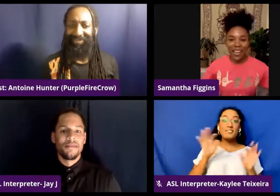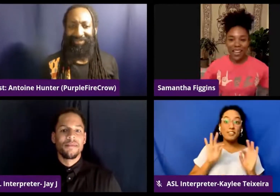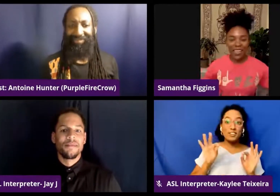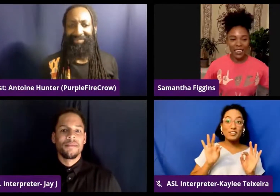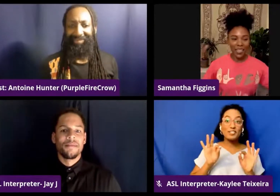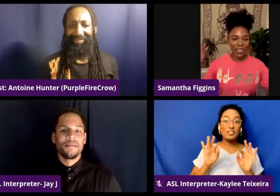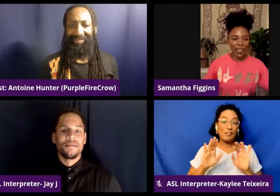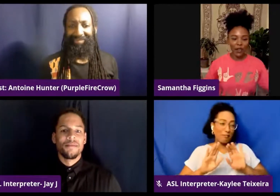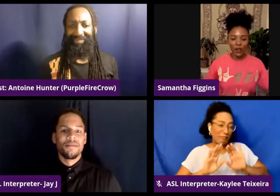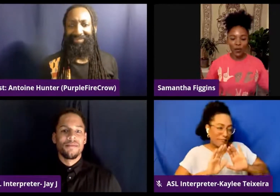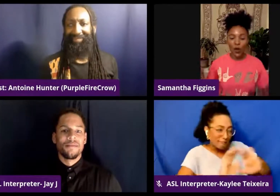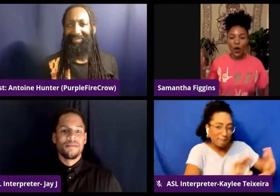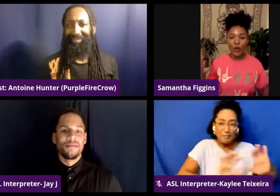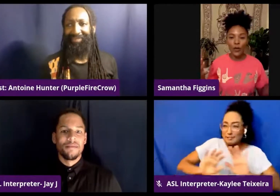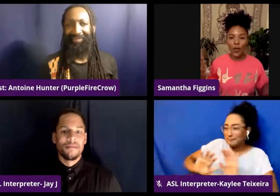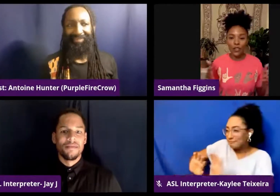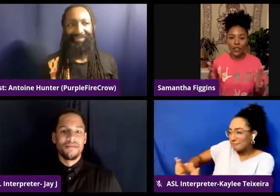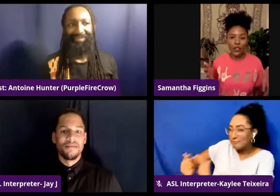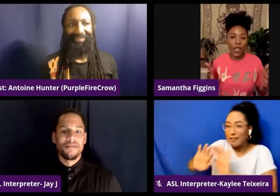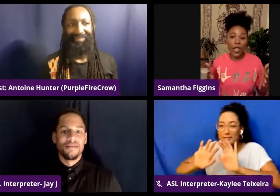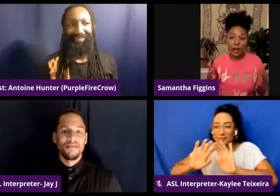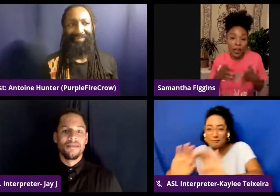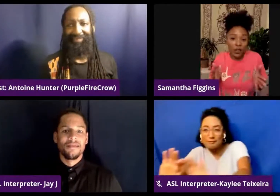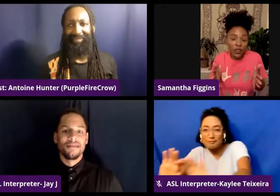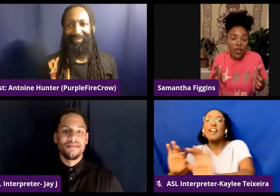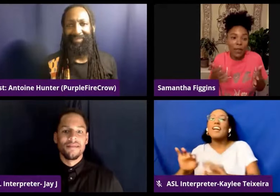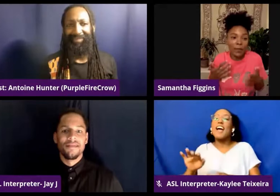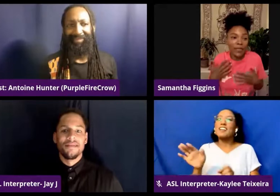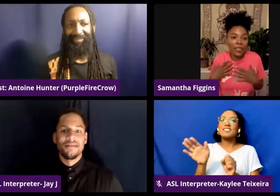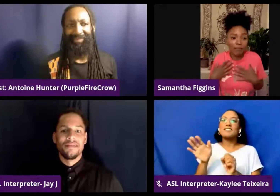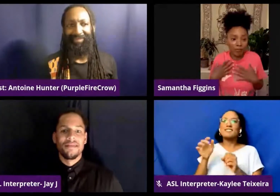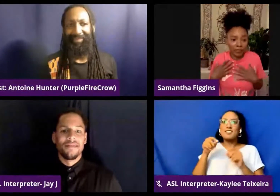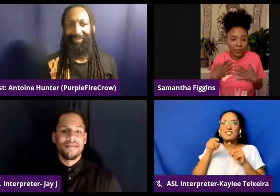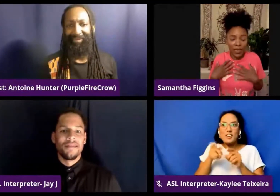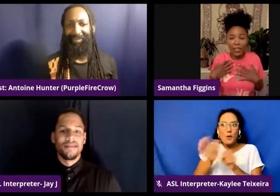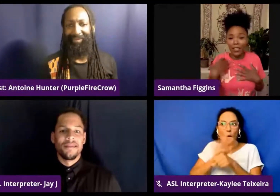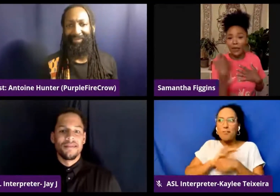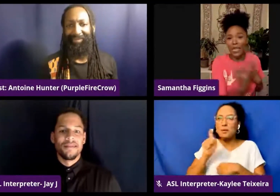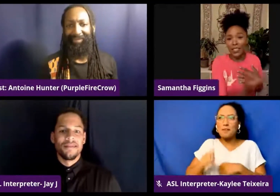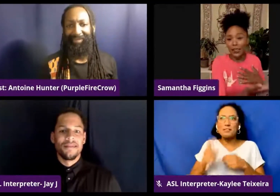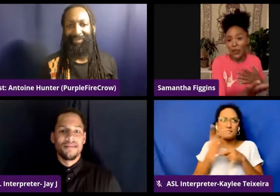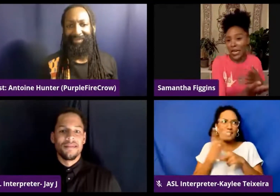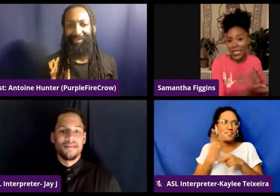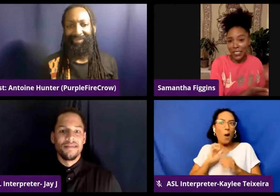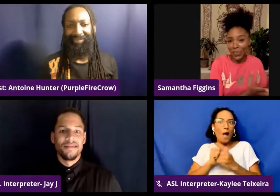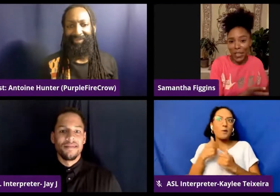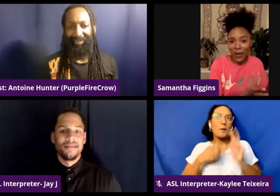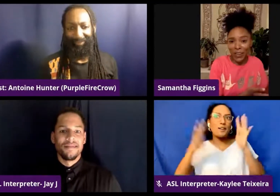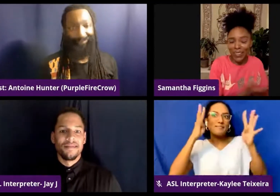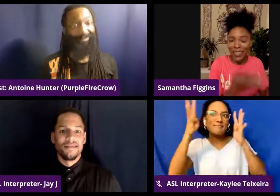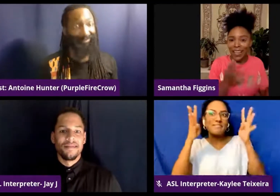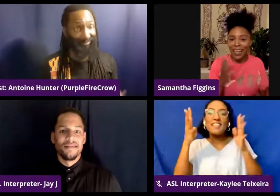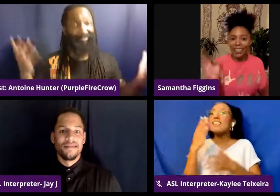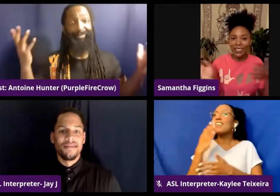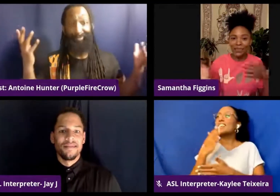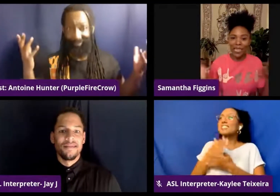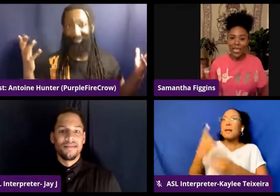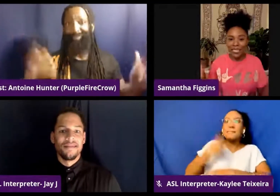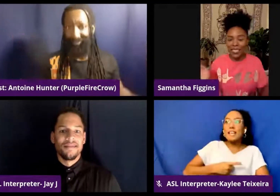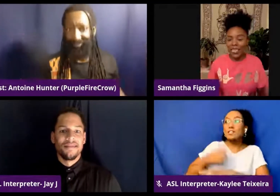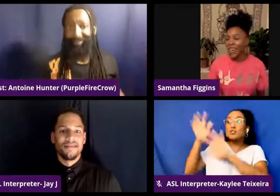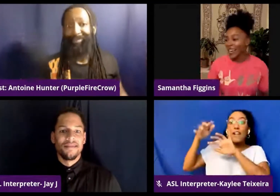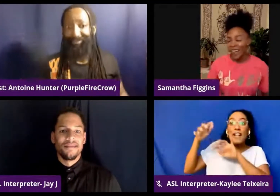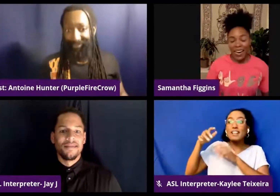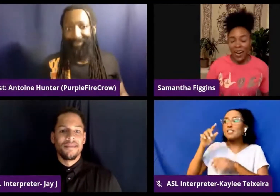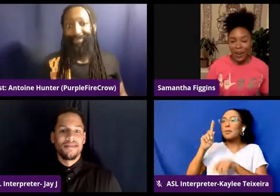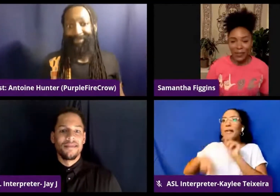to the side, and with COVID, we have to create, but then some days it's rainy, so you can't go outside. Some